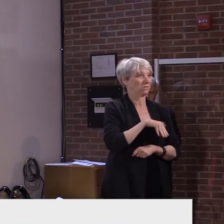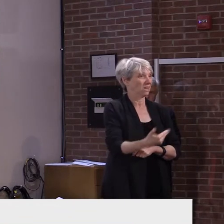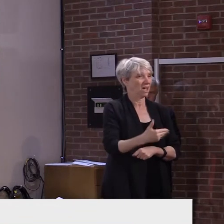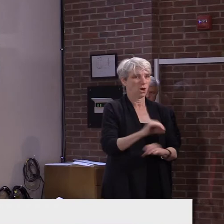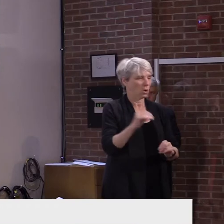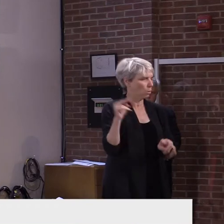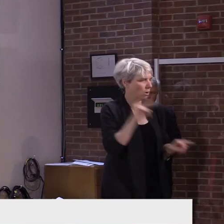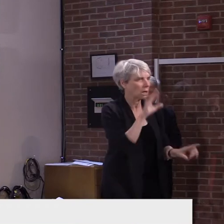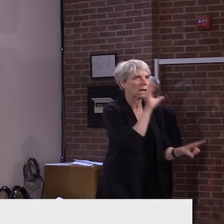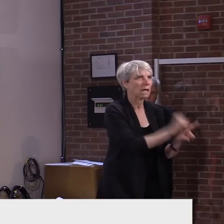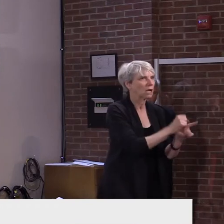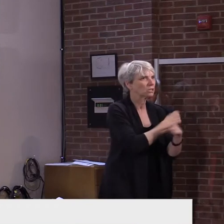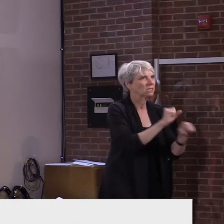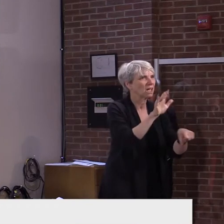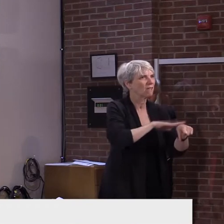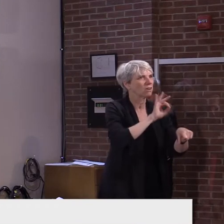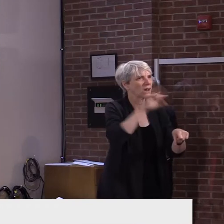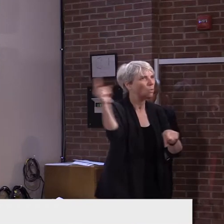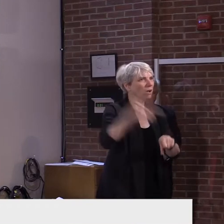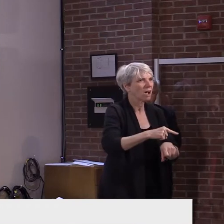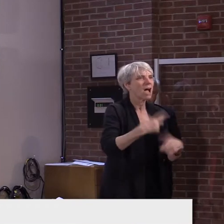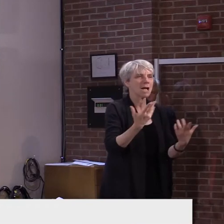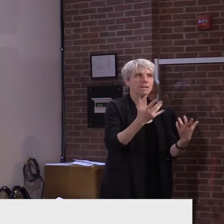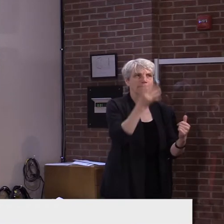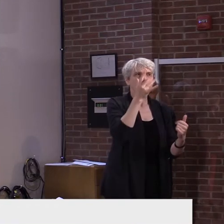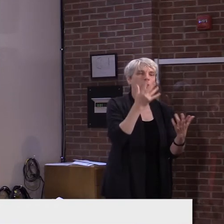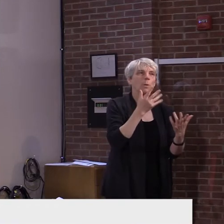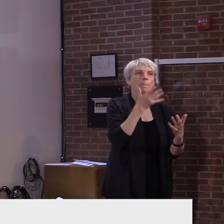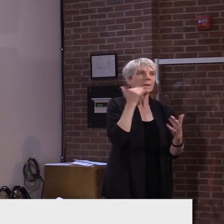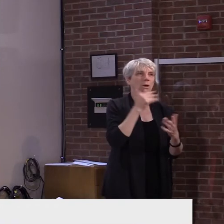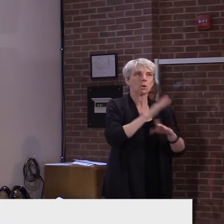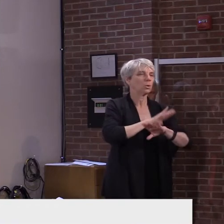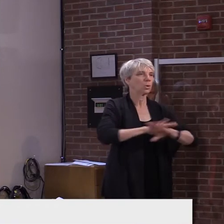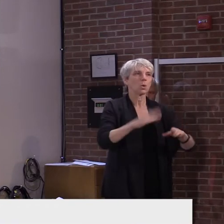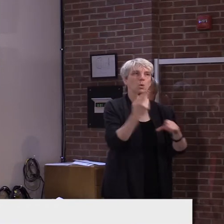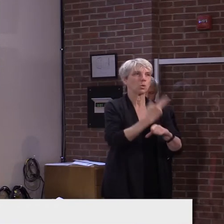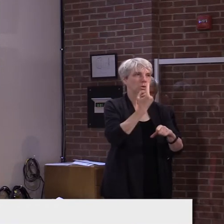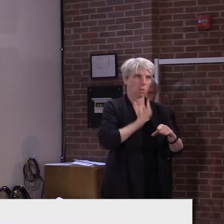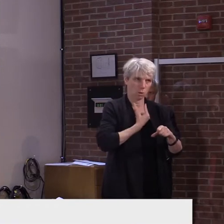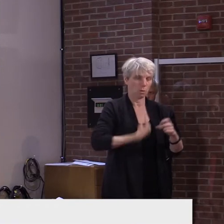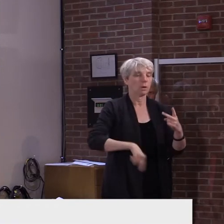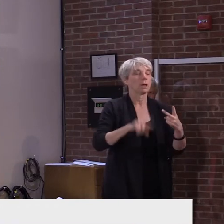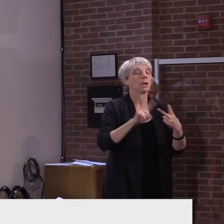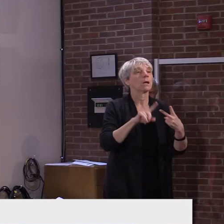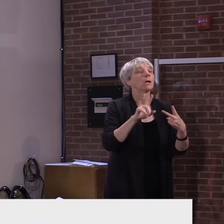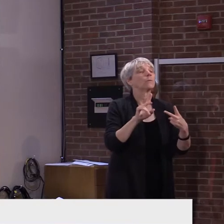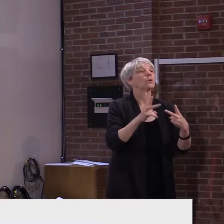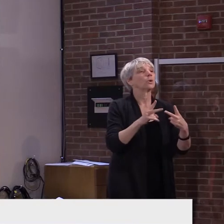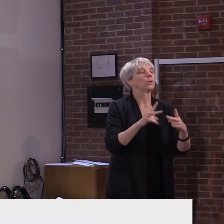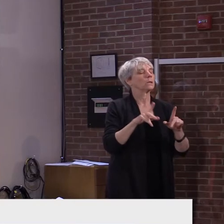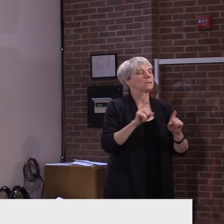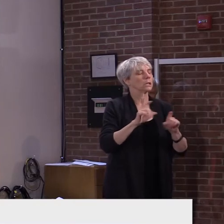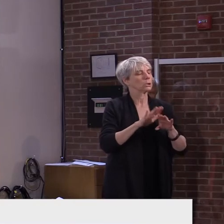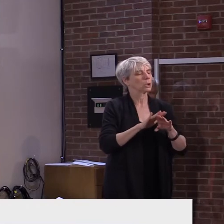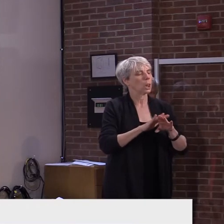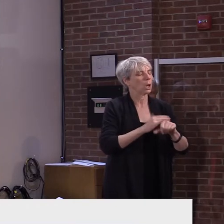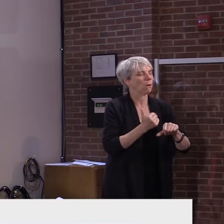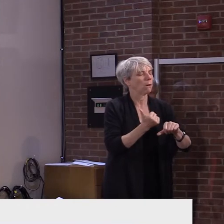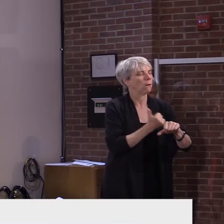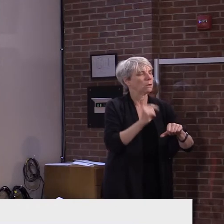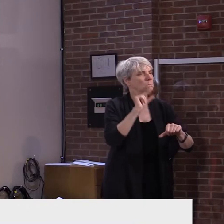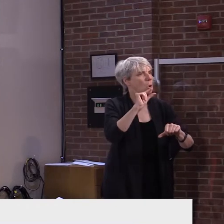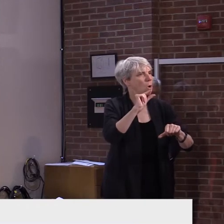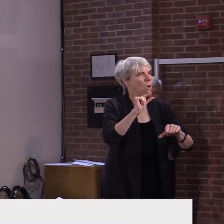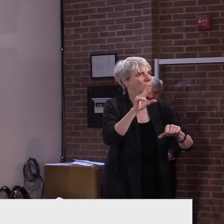slow and start with a small amount of your drug to test its strength. Call 911 in